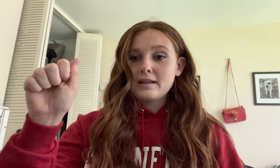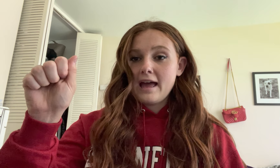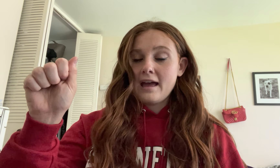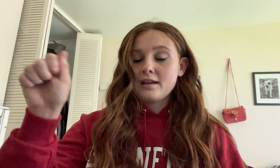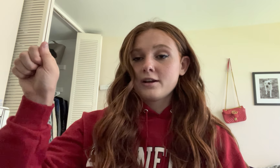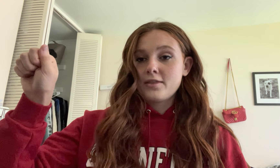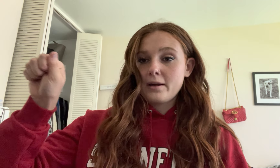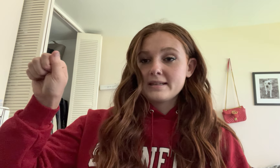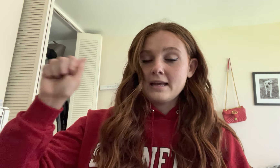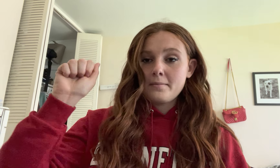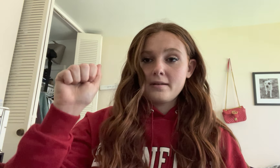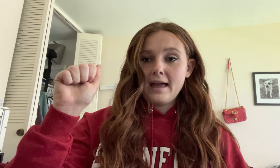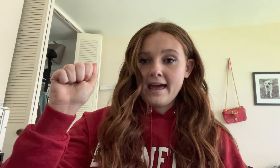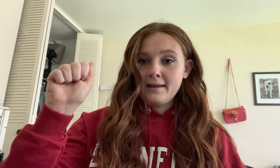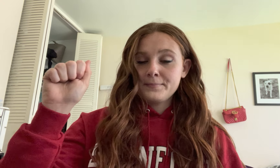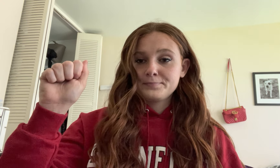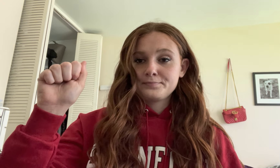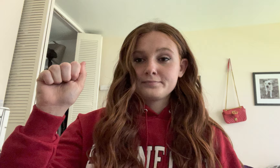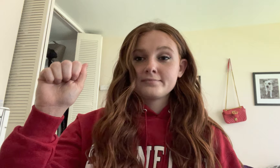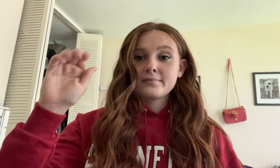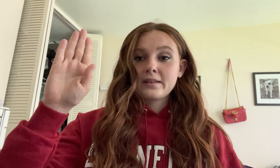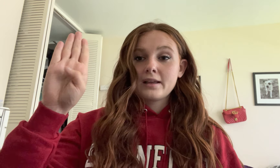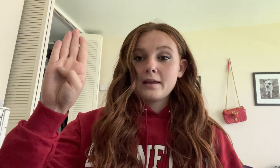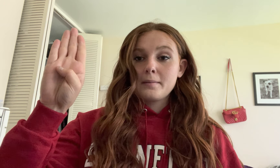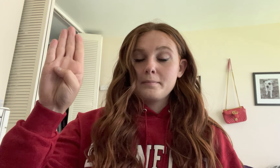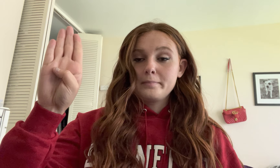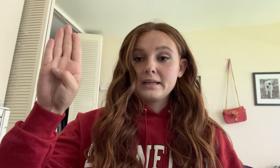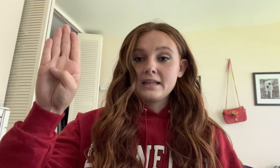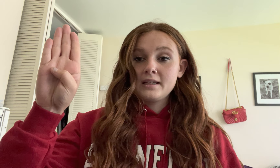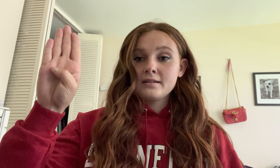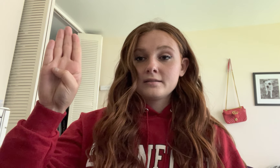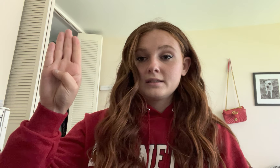A. Your thumb is up. A. B.